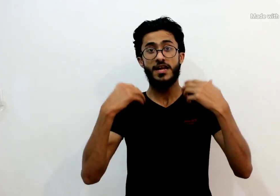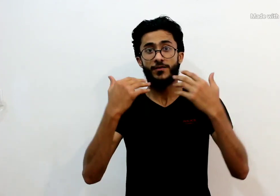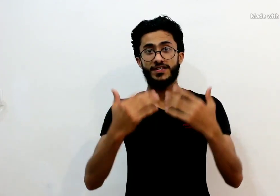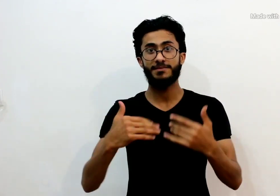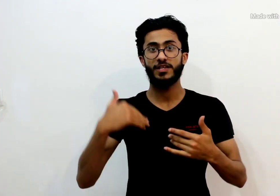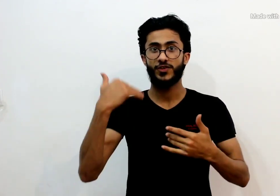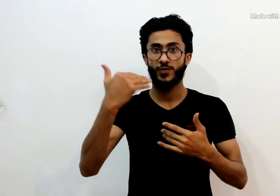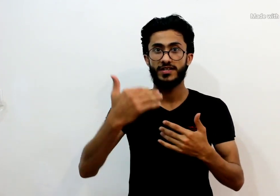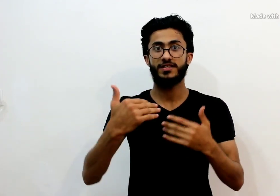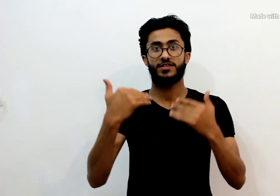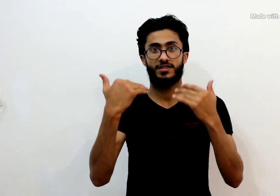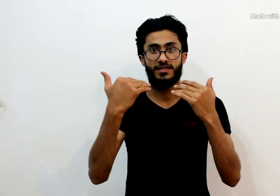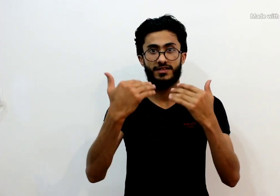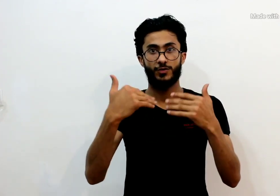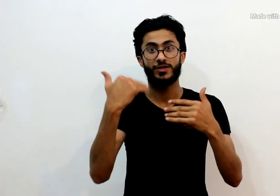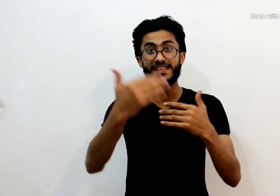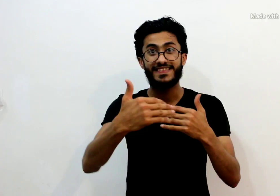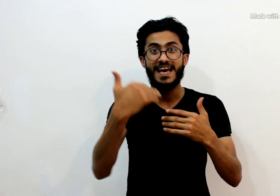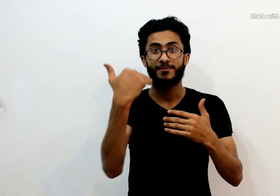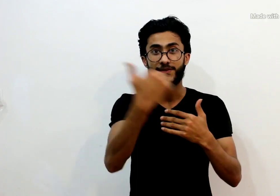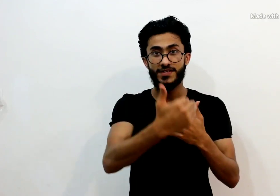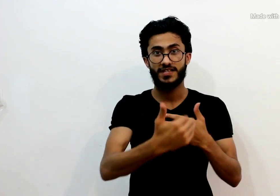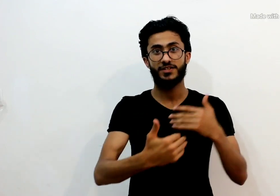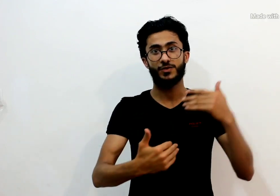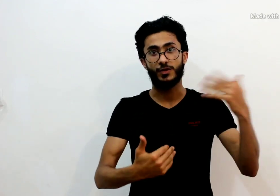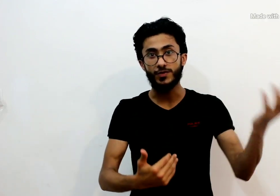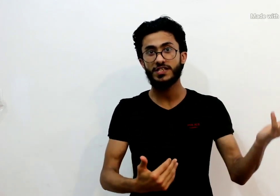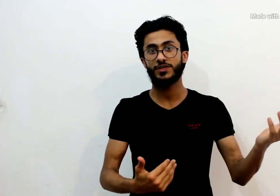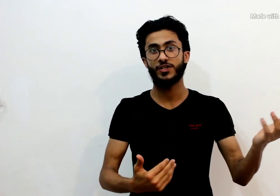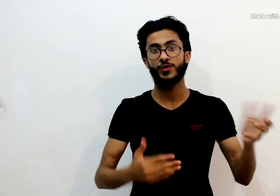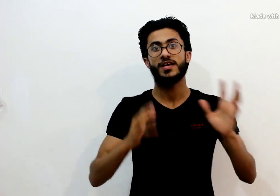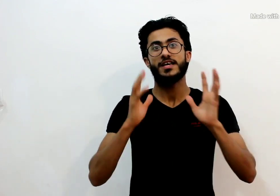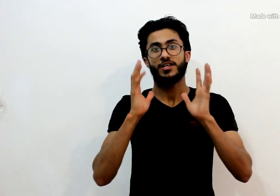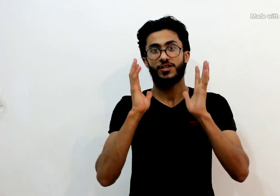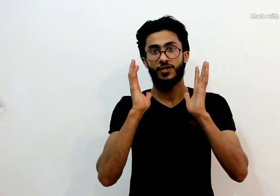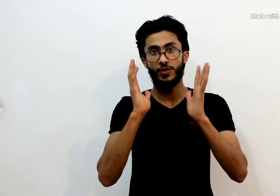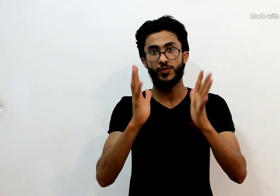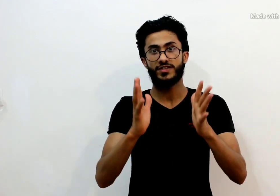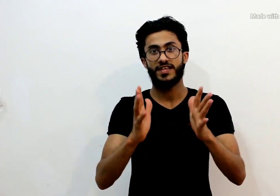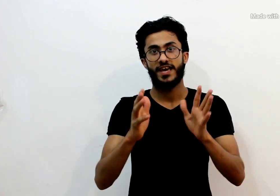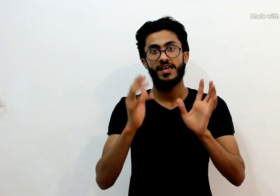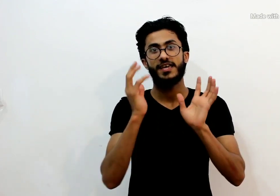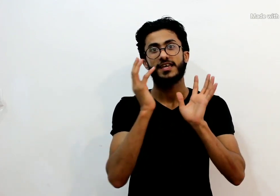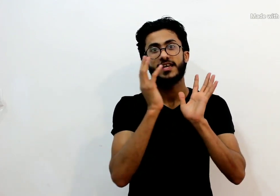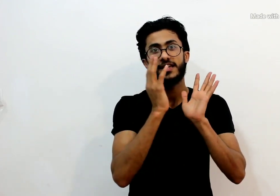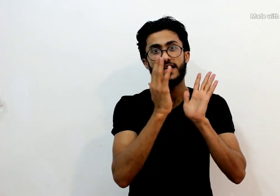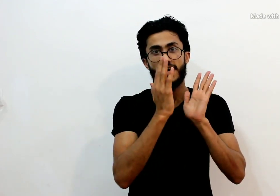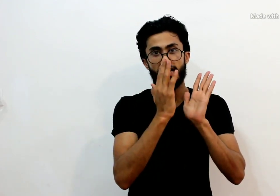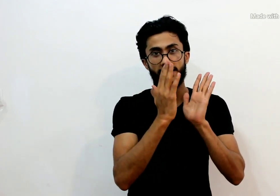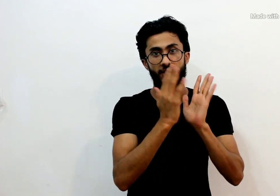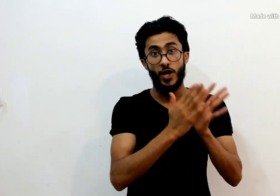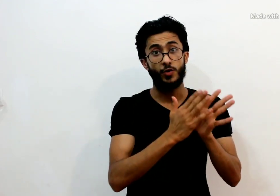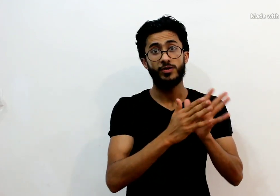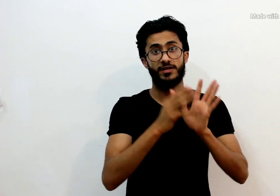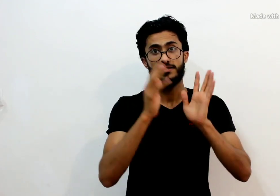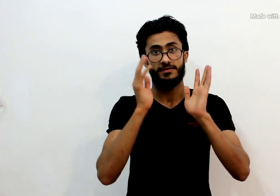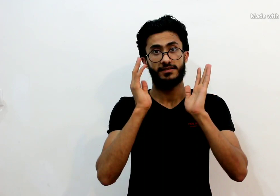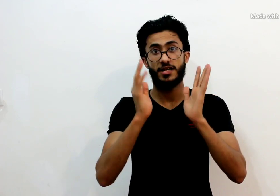For example, if you want to let that person to close the window, you would say, no, not